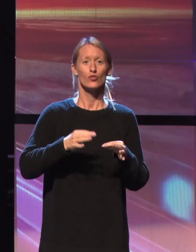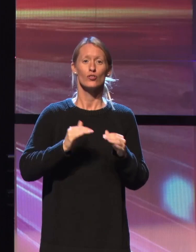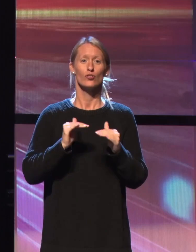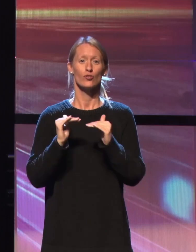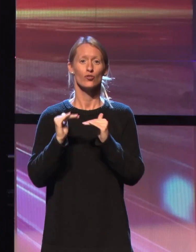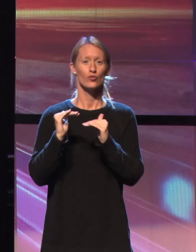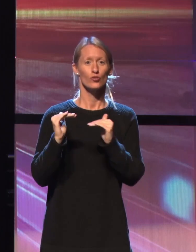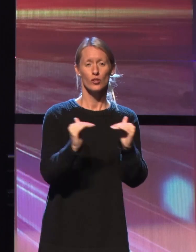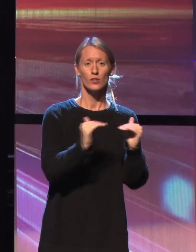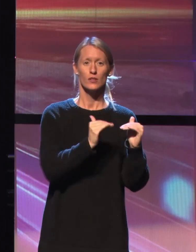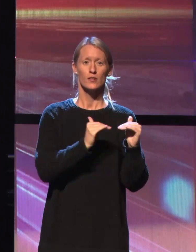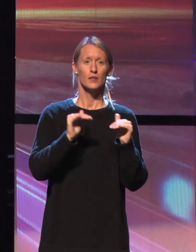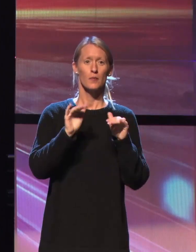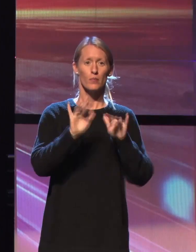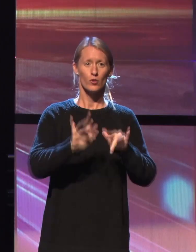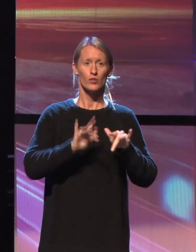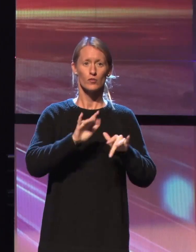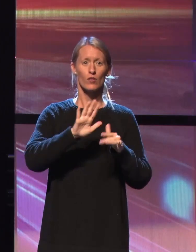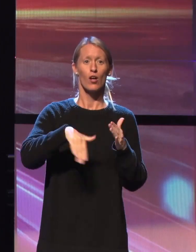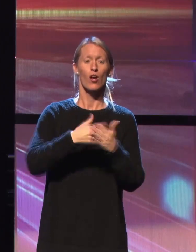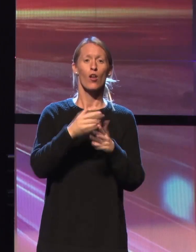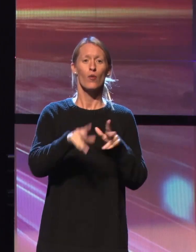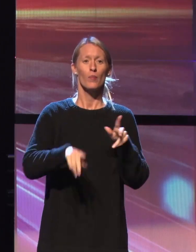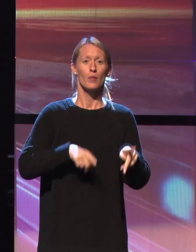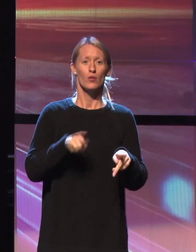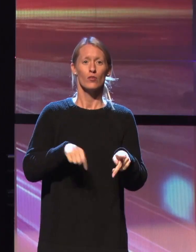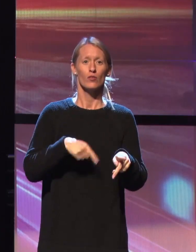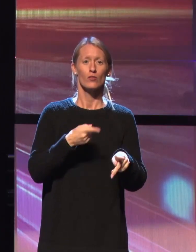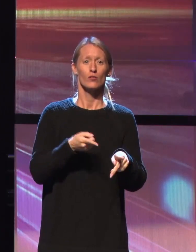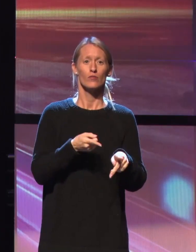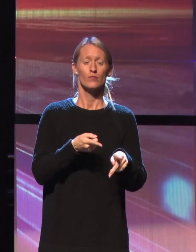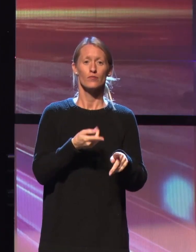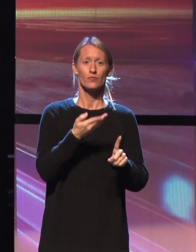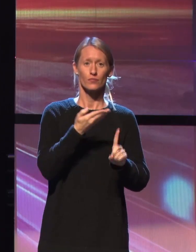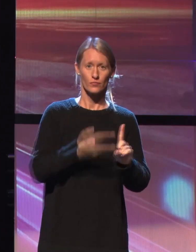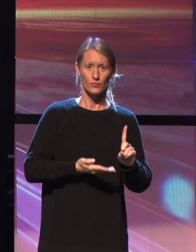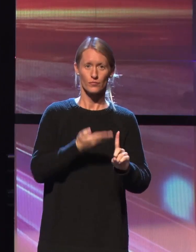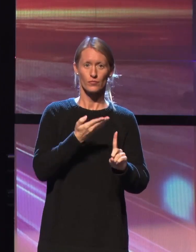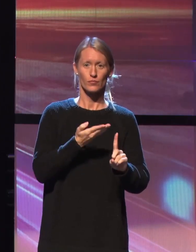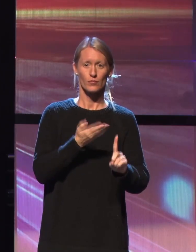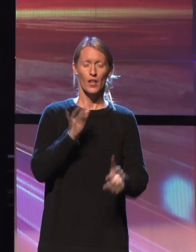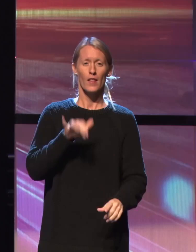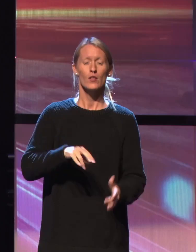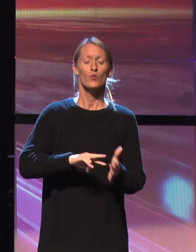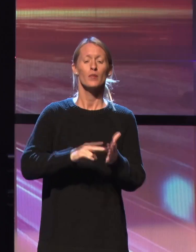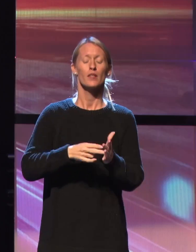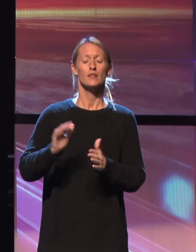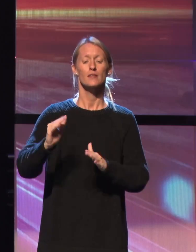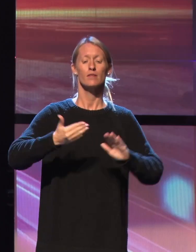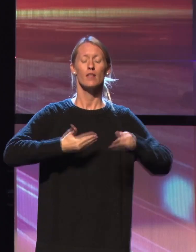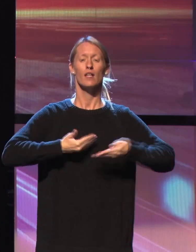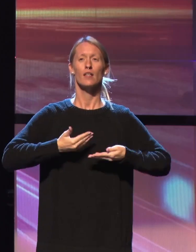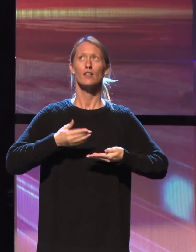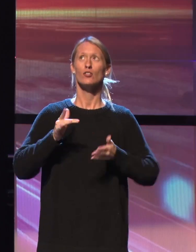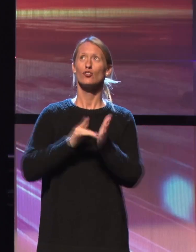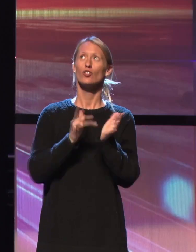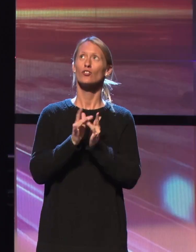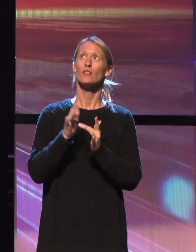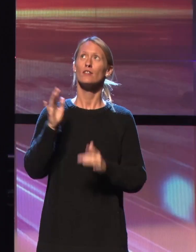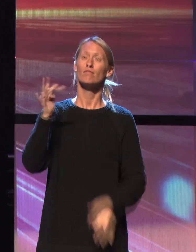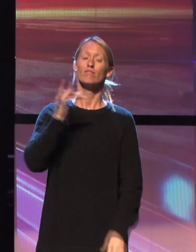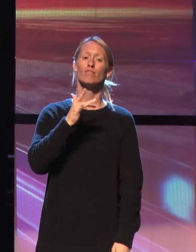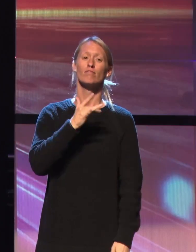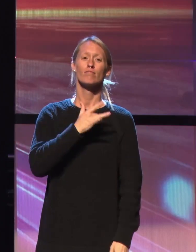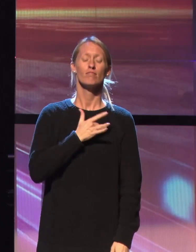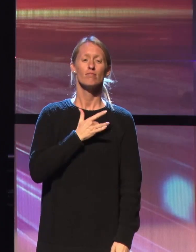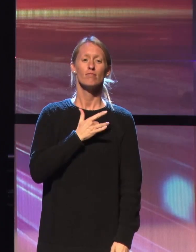depths of your being. That's actually what I think it means to invite Jesus into your heart. Is to say, I will